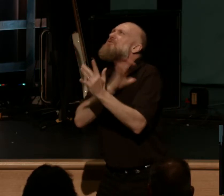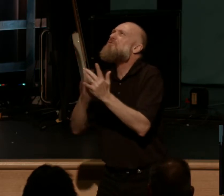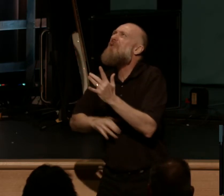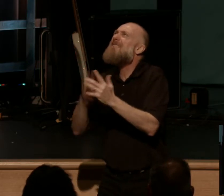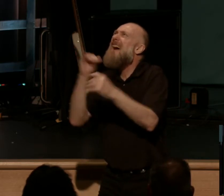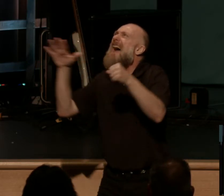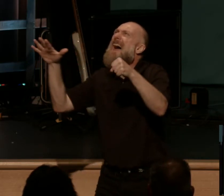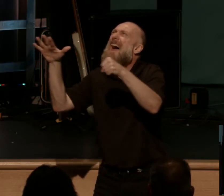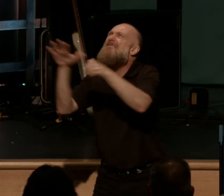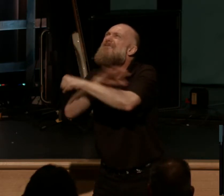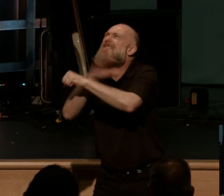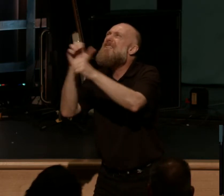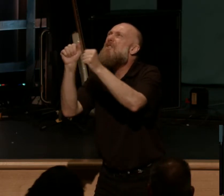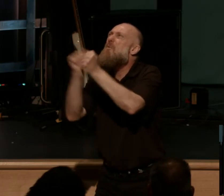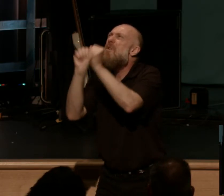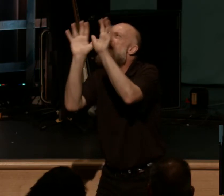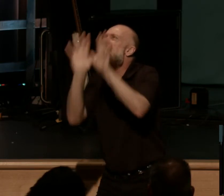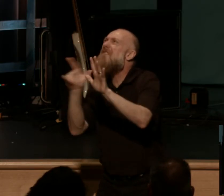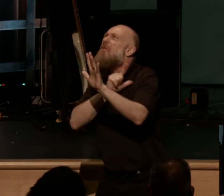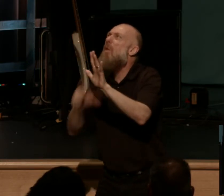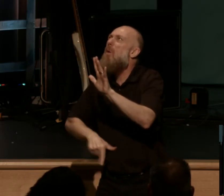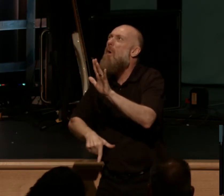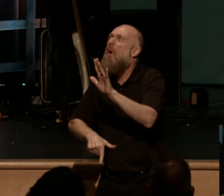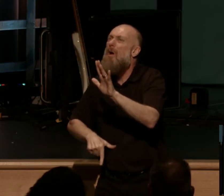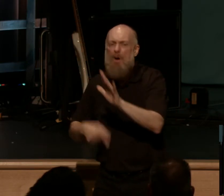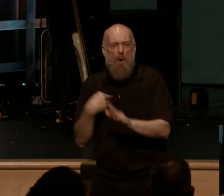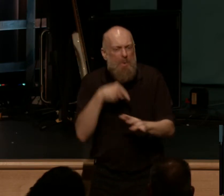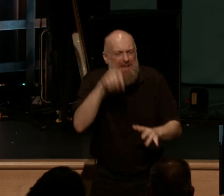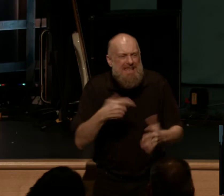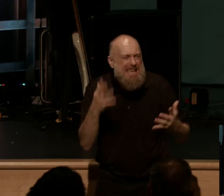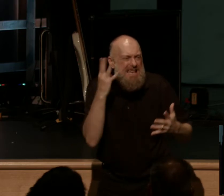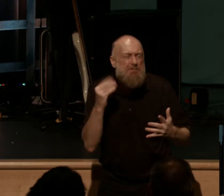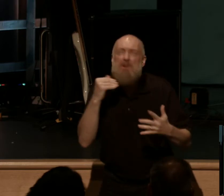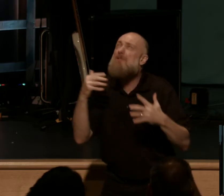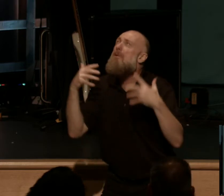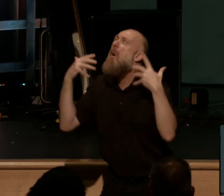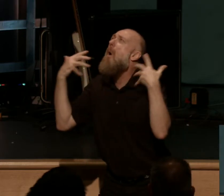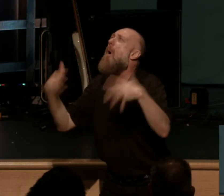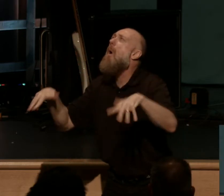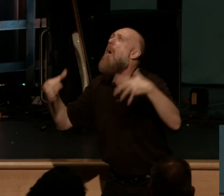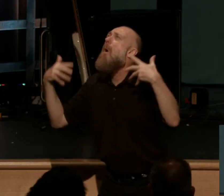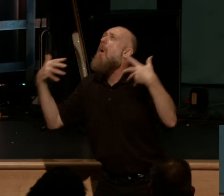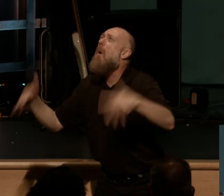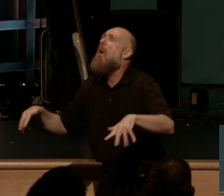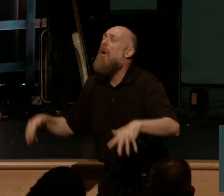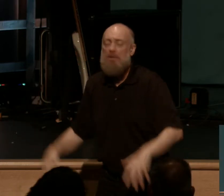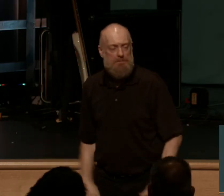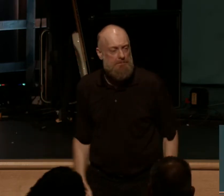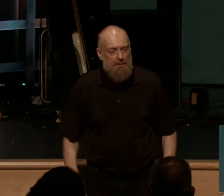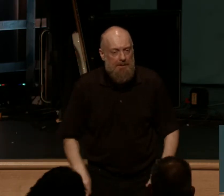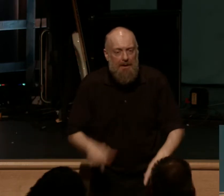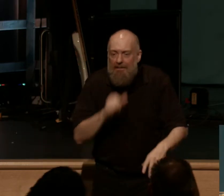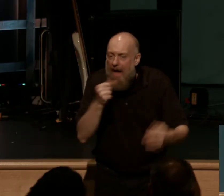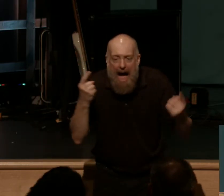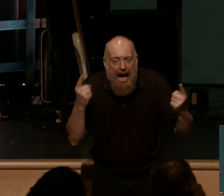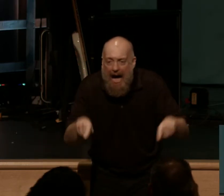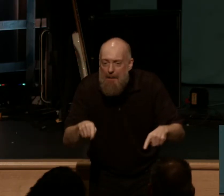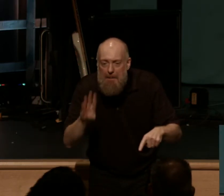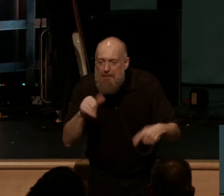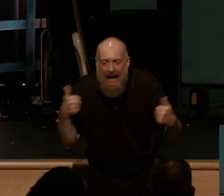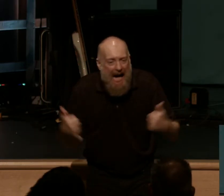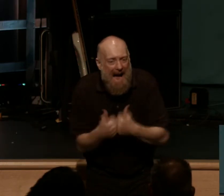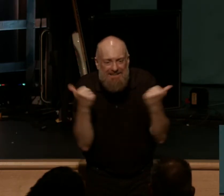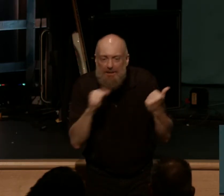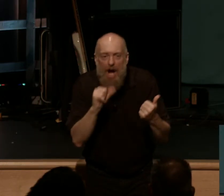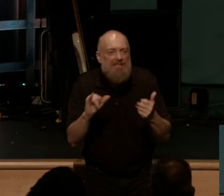filled with the fear of the Lord that we might have awe. But hear this, okay? Awe doesn't happen by accident.